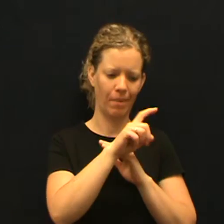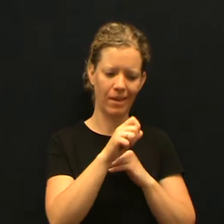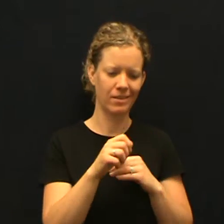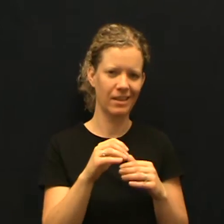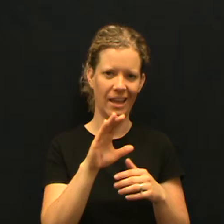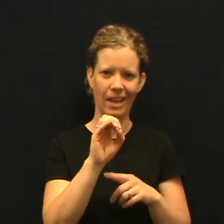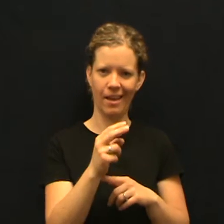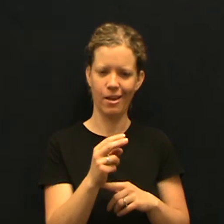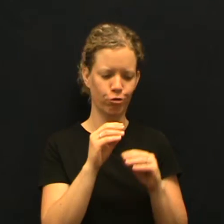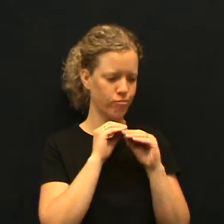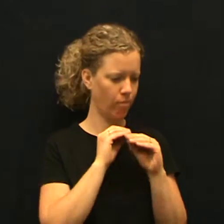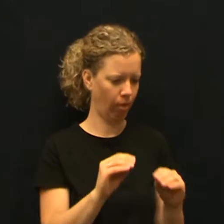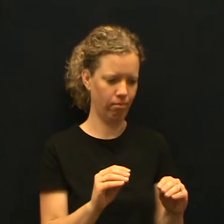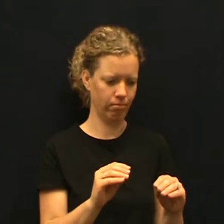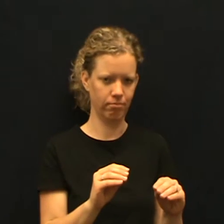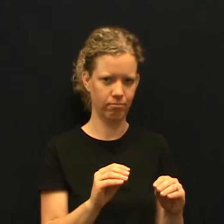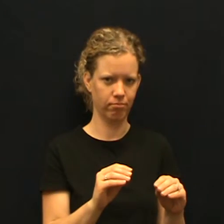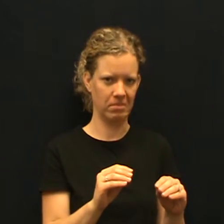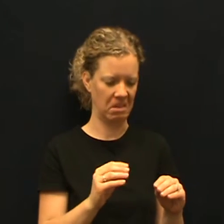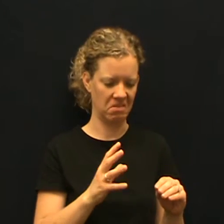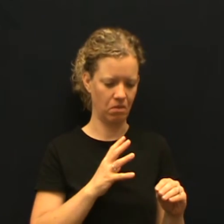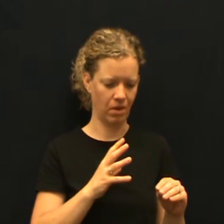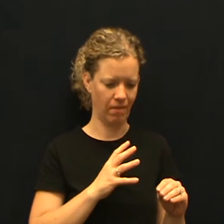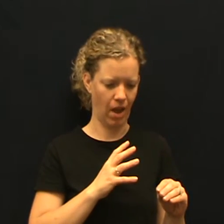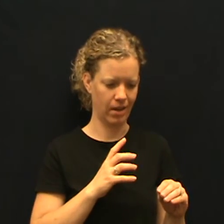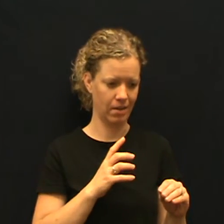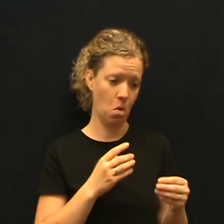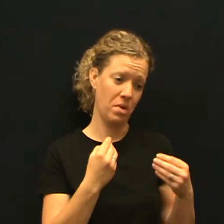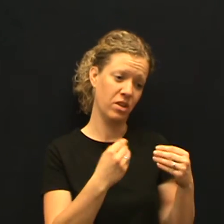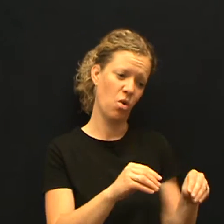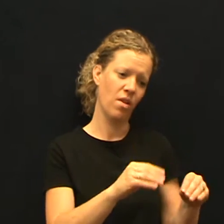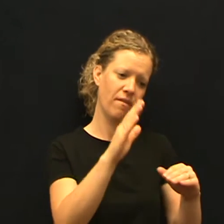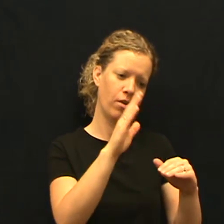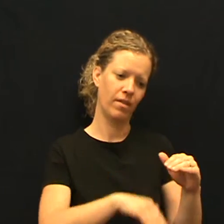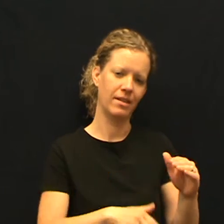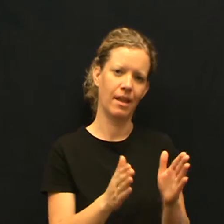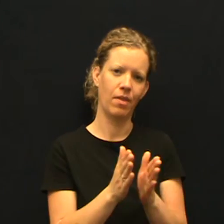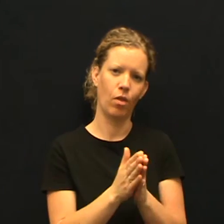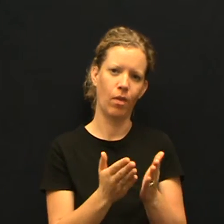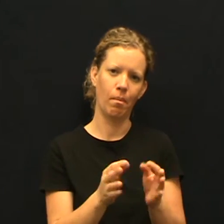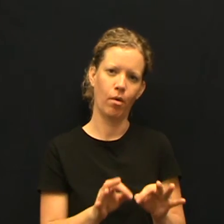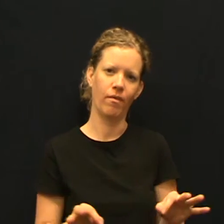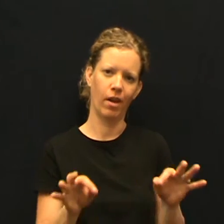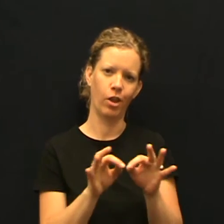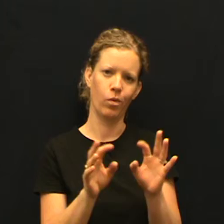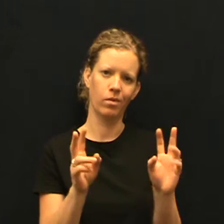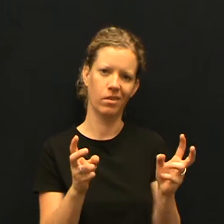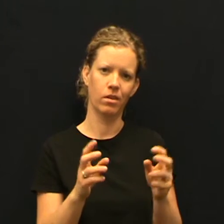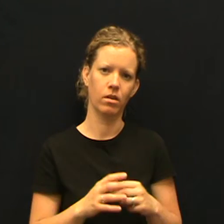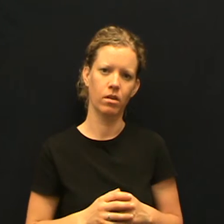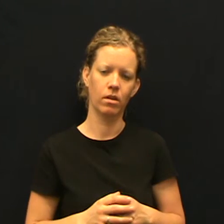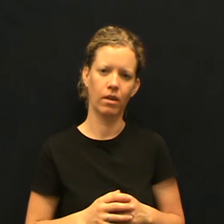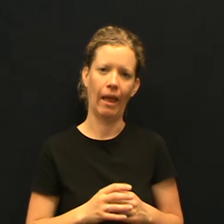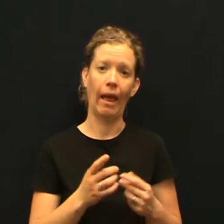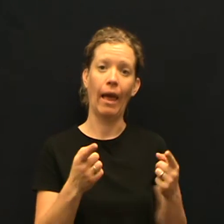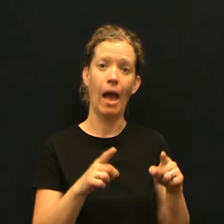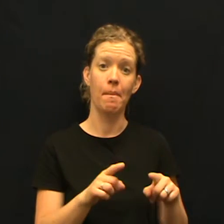that loss. We just got less for that asset than the book value. If there was a gain on sale of property, plant,